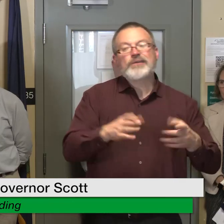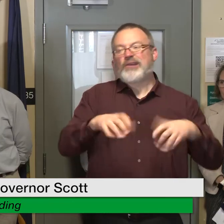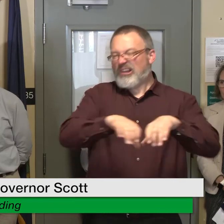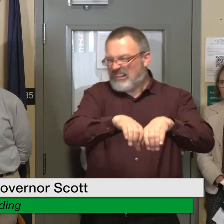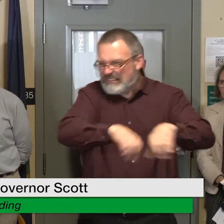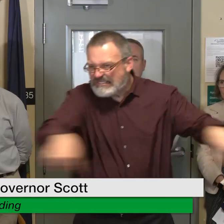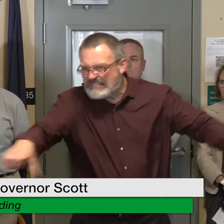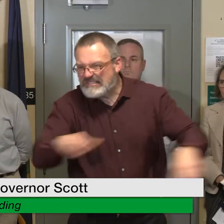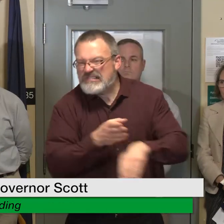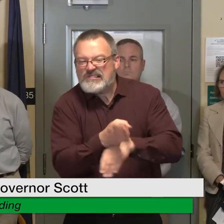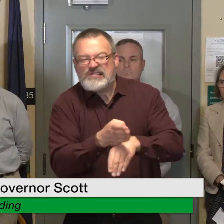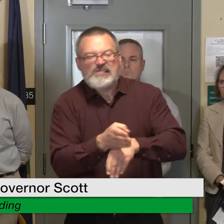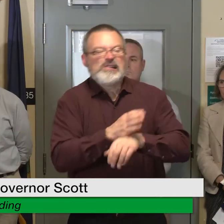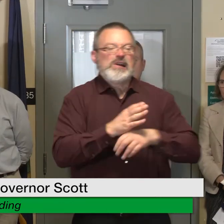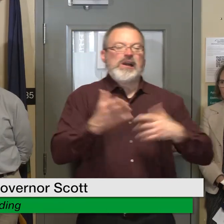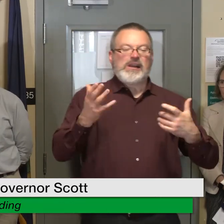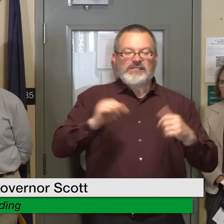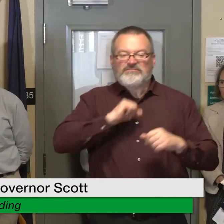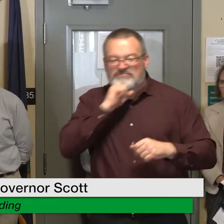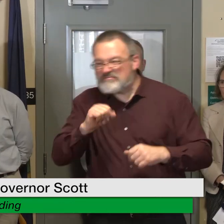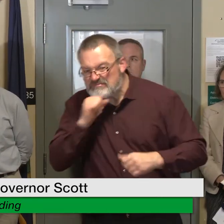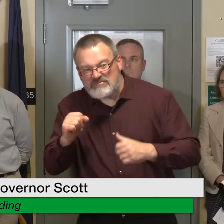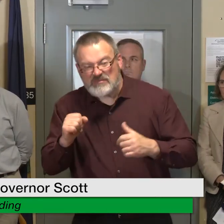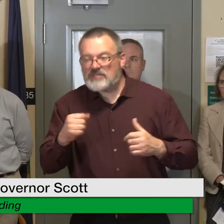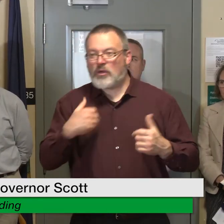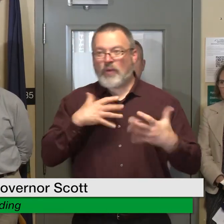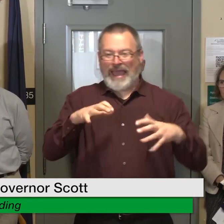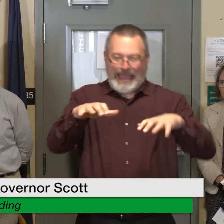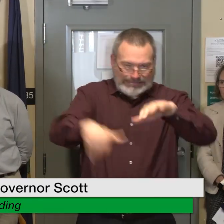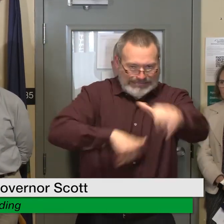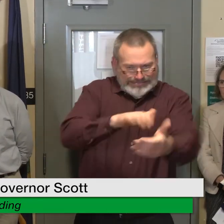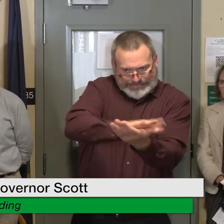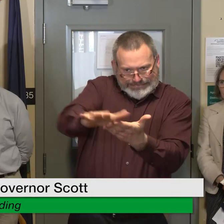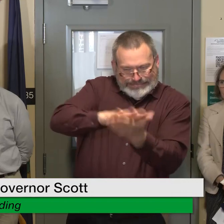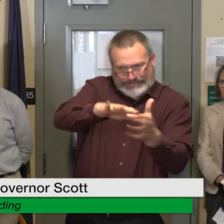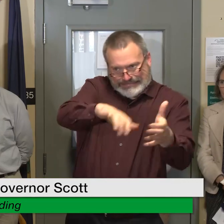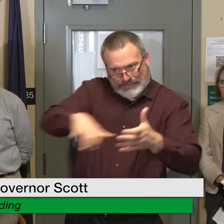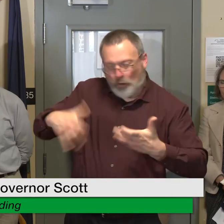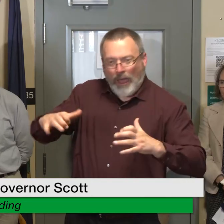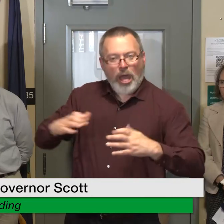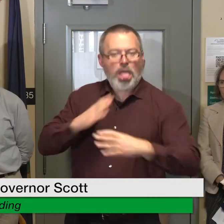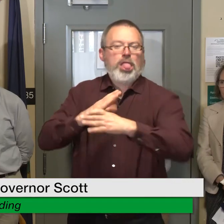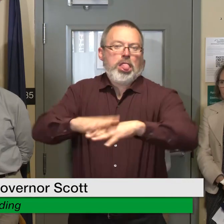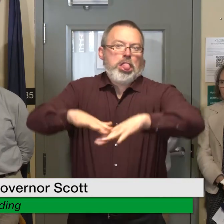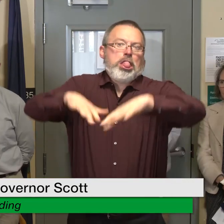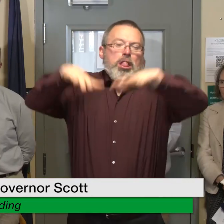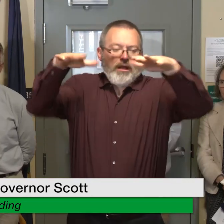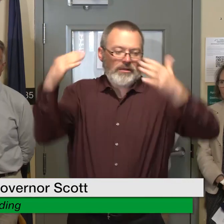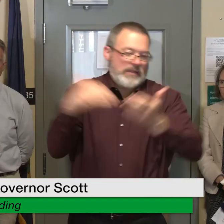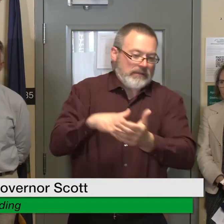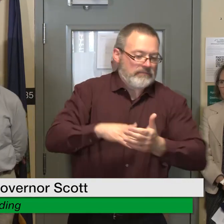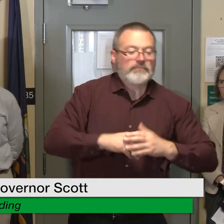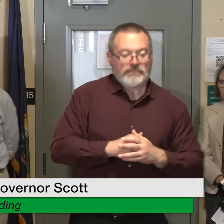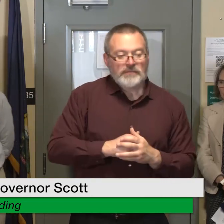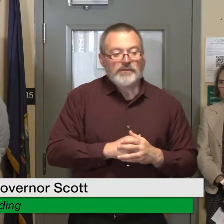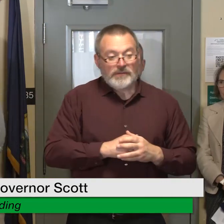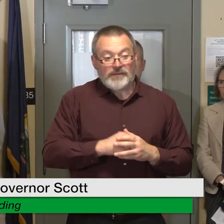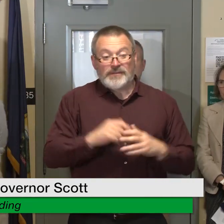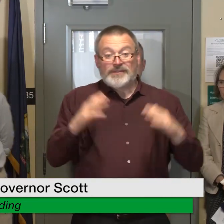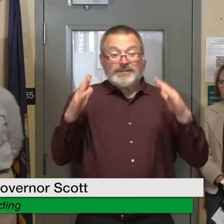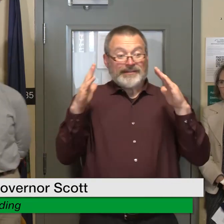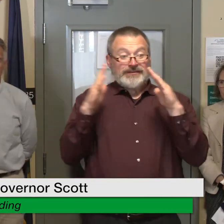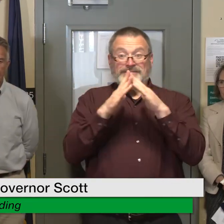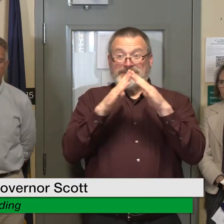help mitigate against future flooding. And make no mistake, because many towns and village centers are built along rivers here in